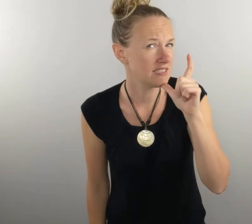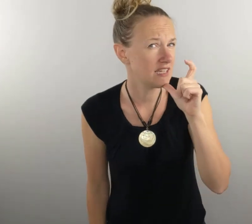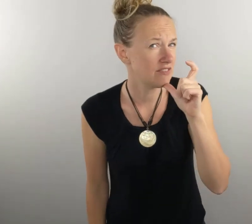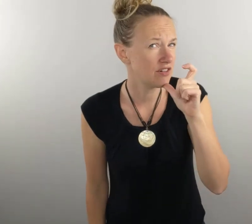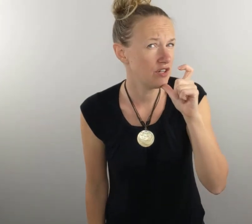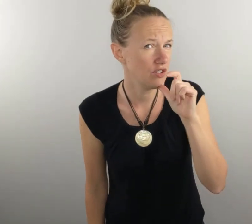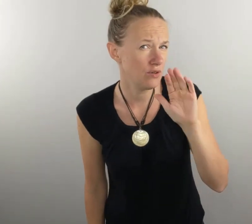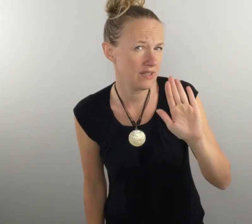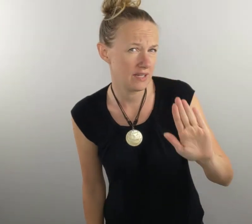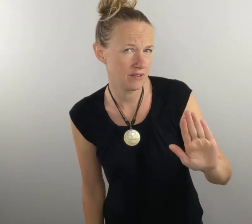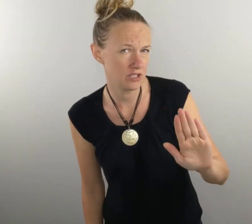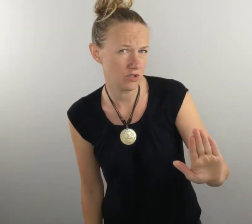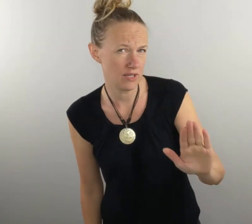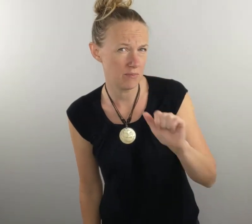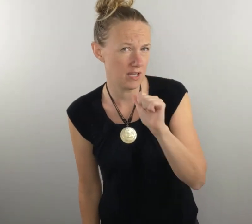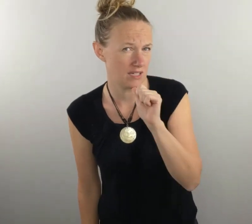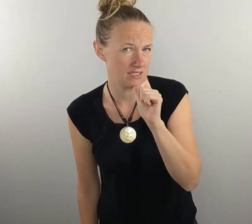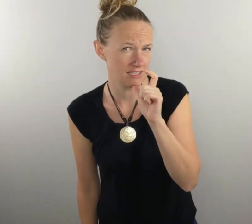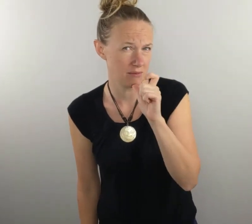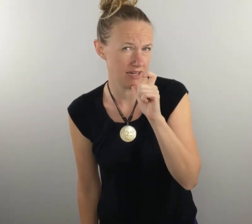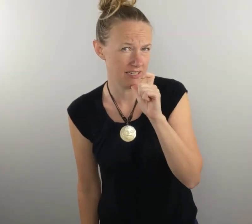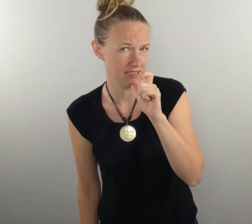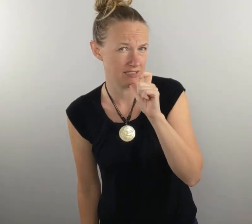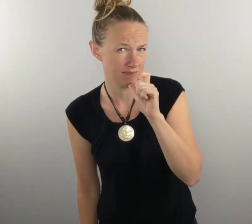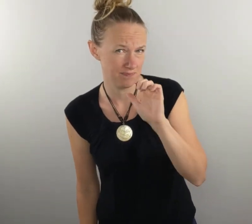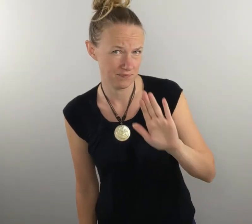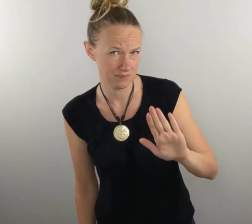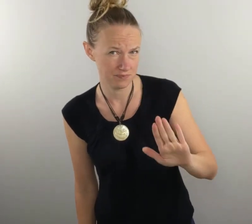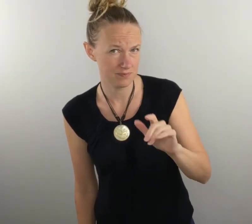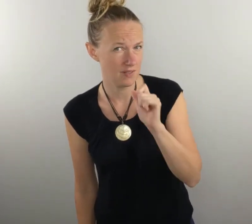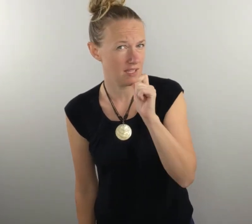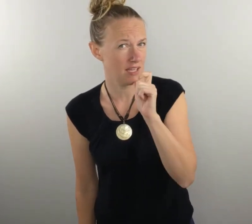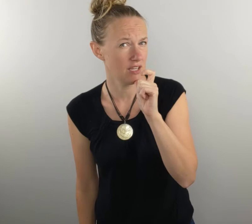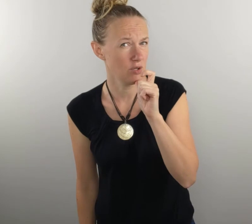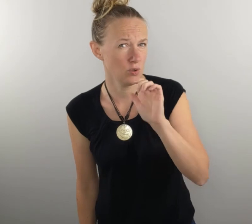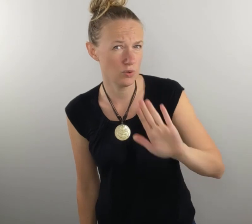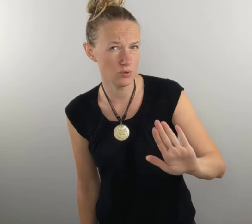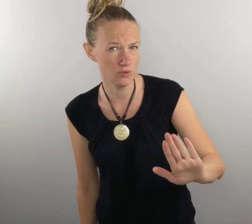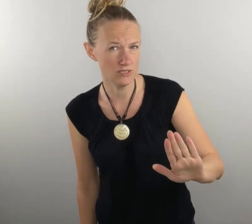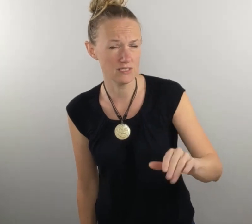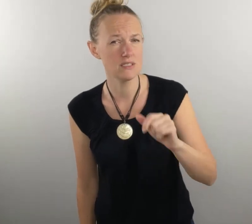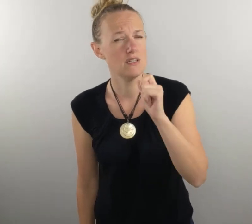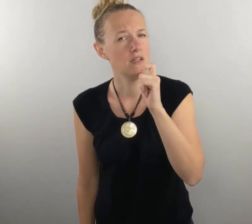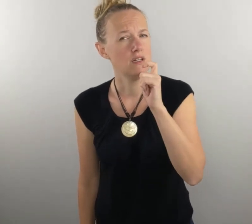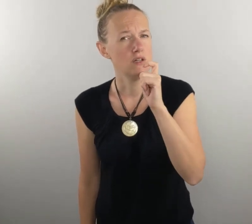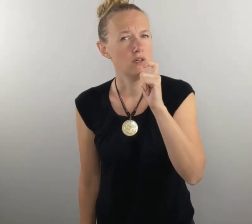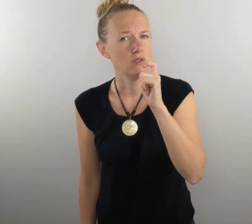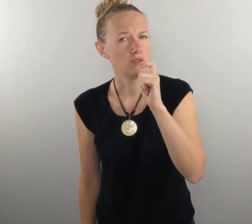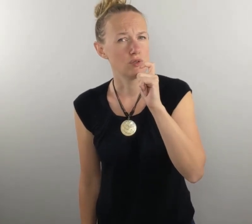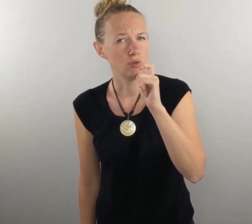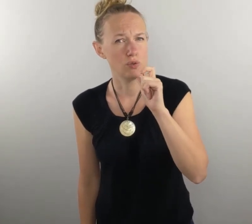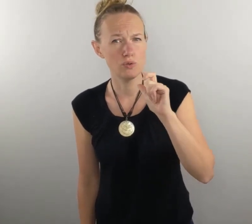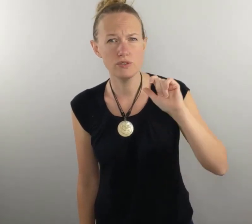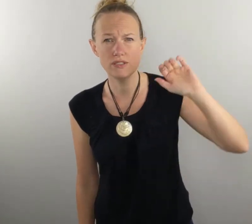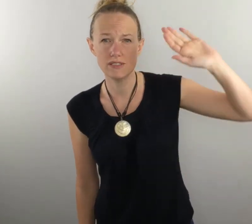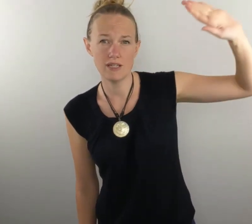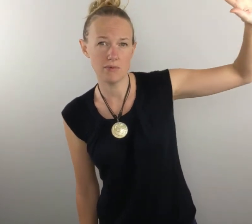sign for who, and then show that it belongs to someone else. Okay, whose. So whose, and